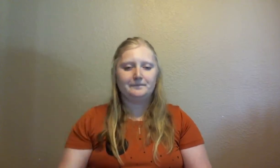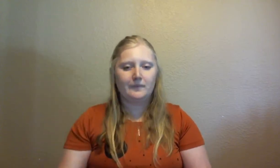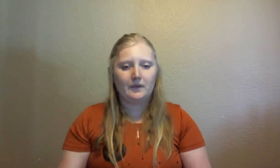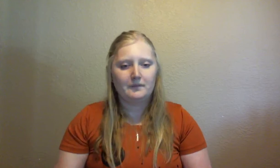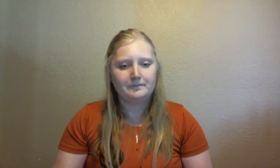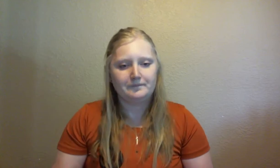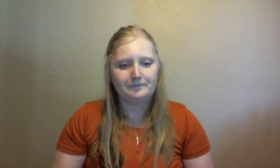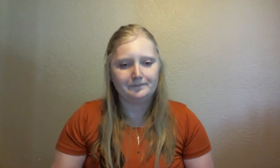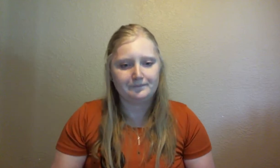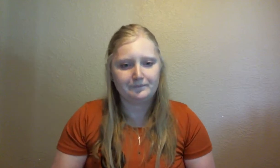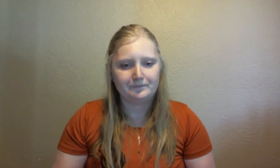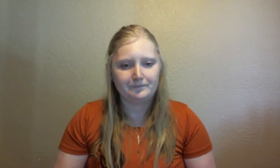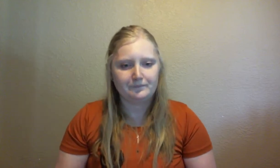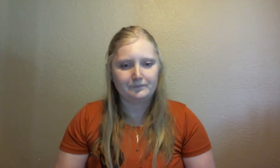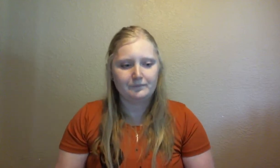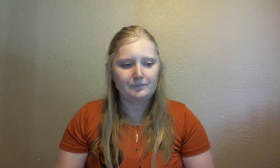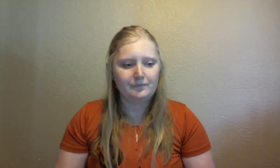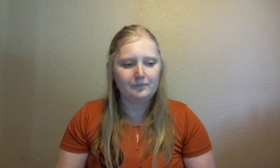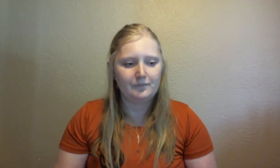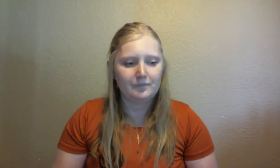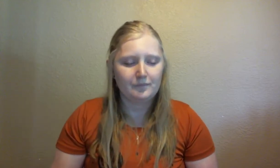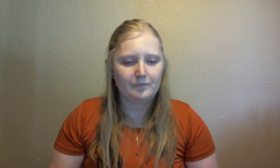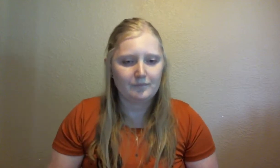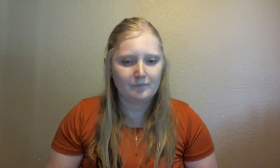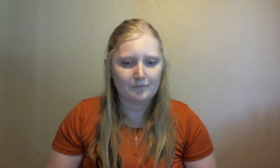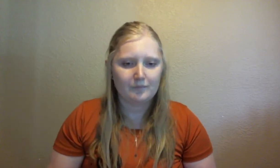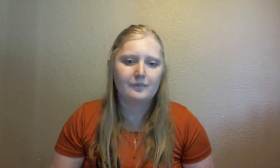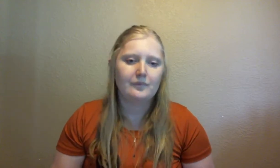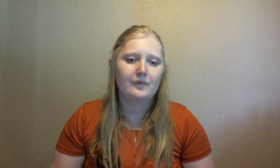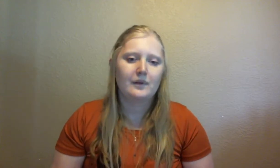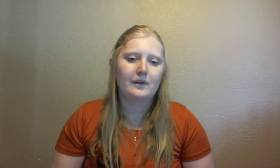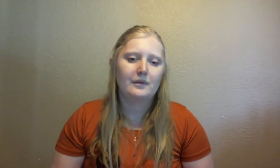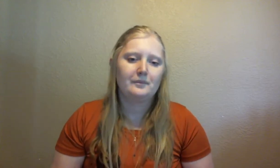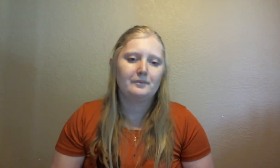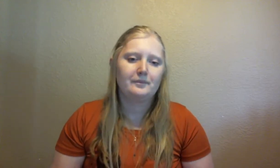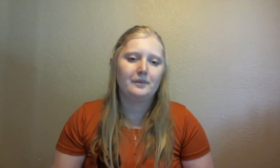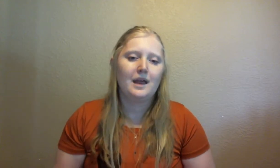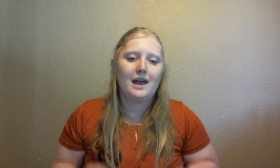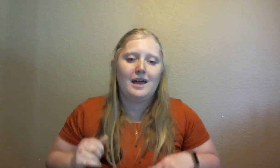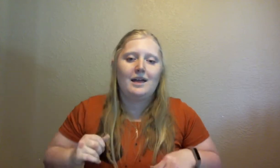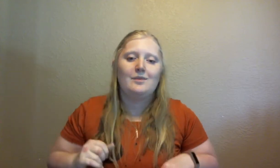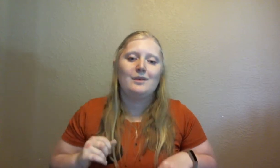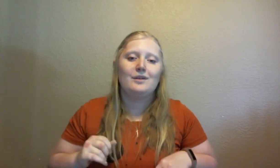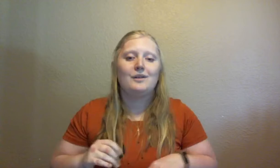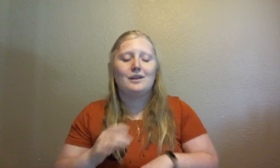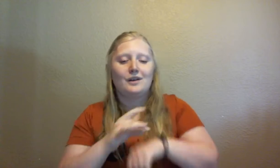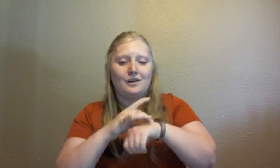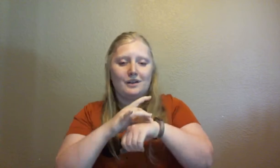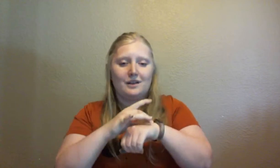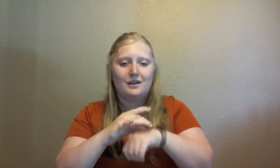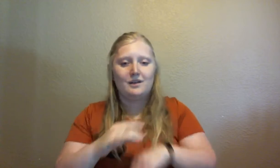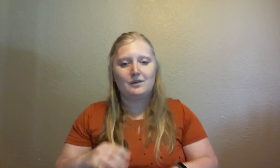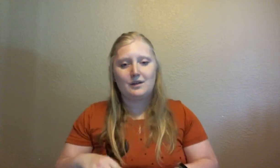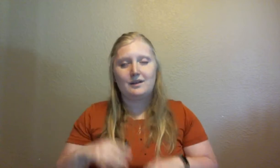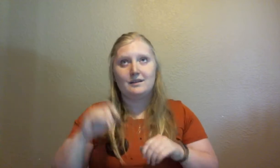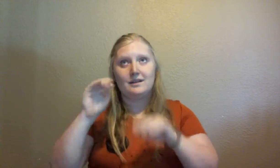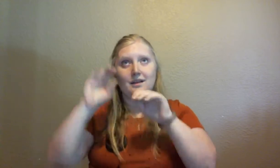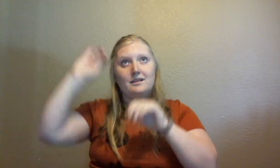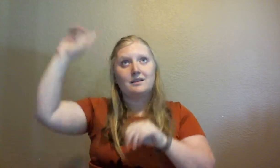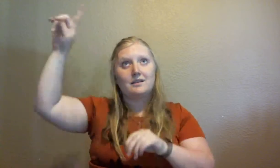month, tugging at the tides. The moon around the earth, and the earth around the sun, and the